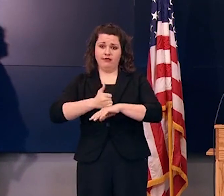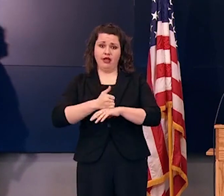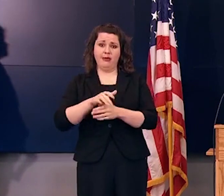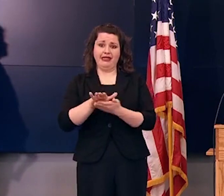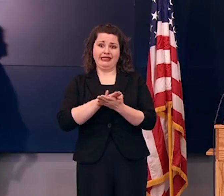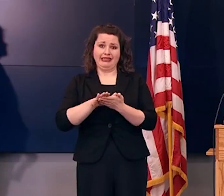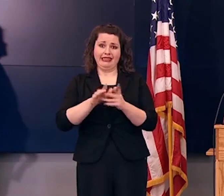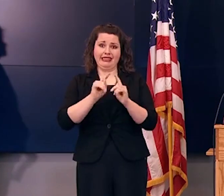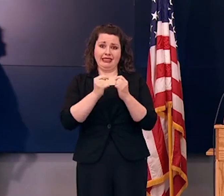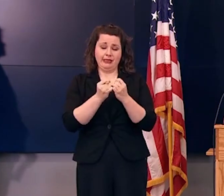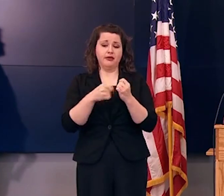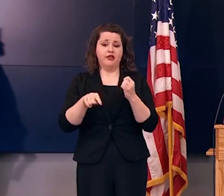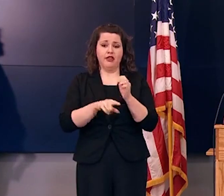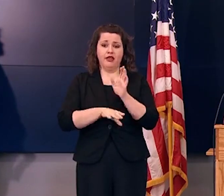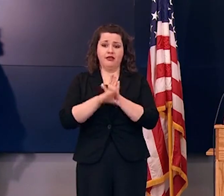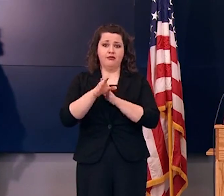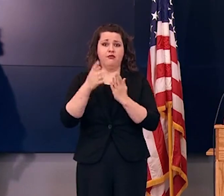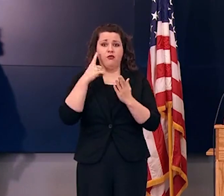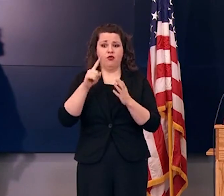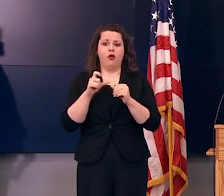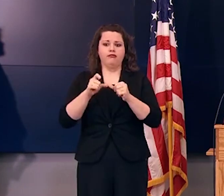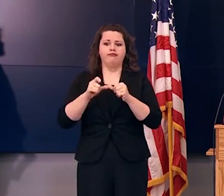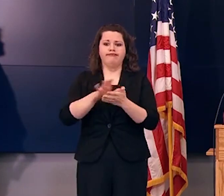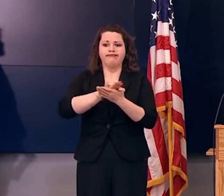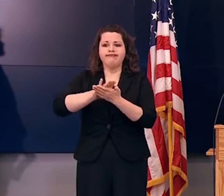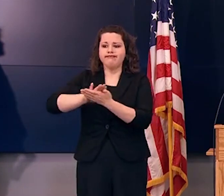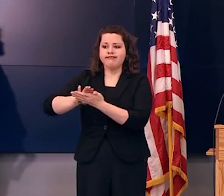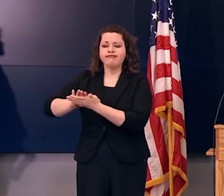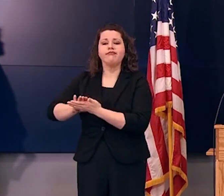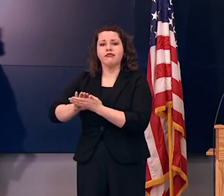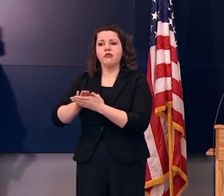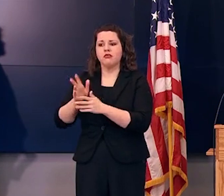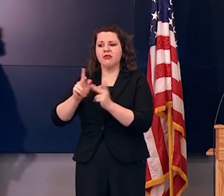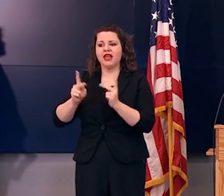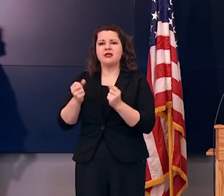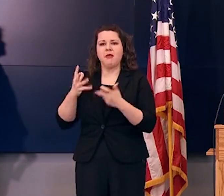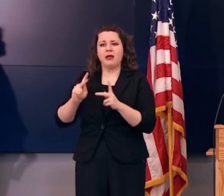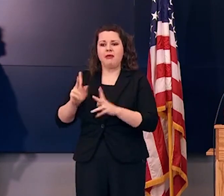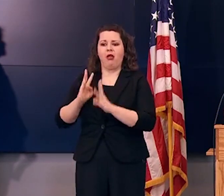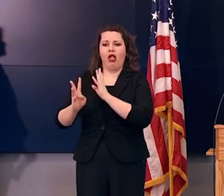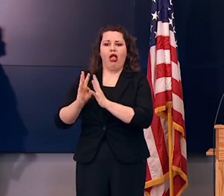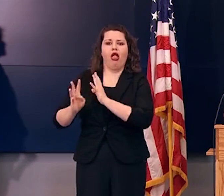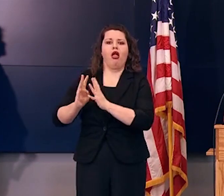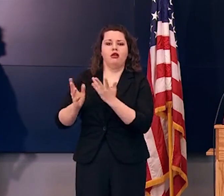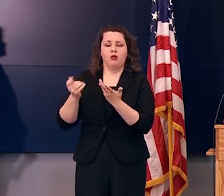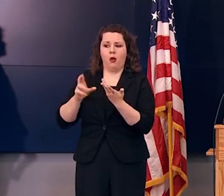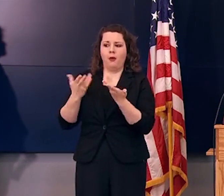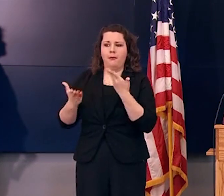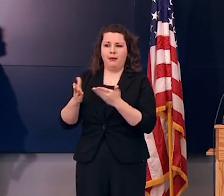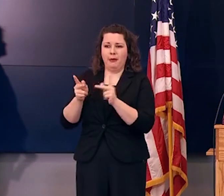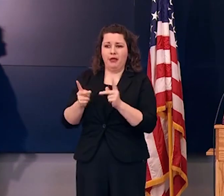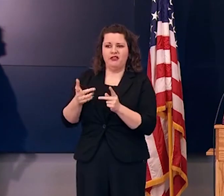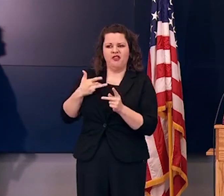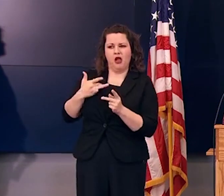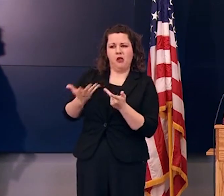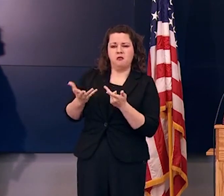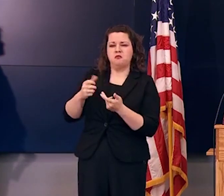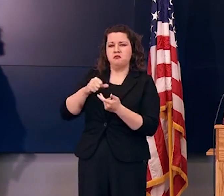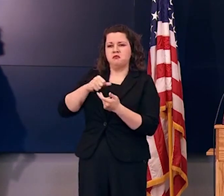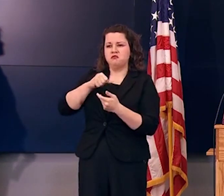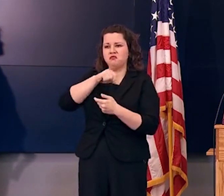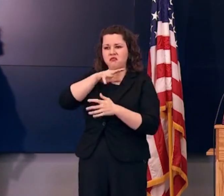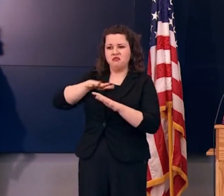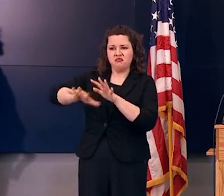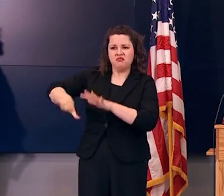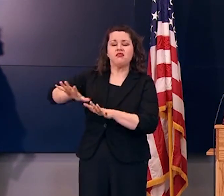teams that have been developed to consistently disinfect high traffic areas or possibly contaminated areas. We've also been doing strategies